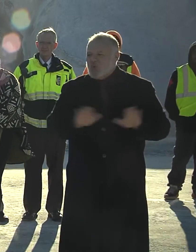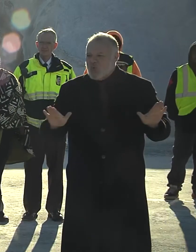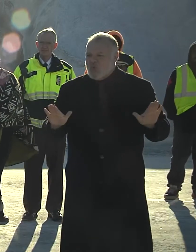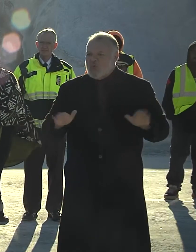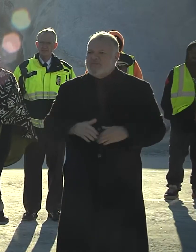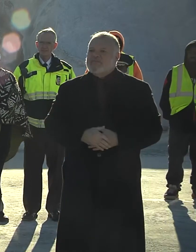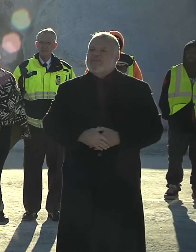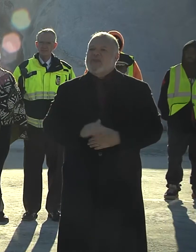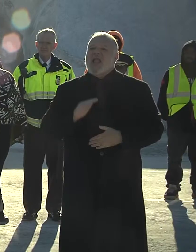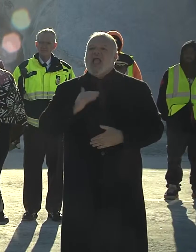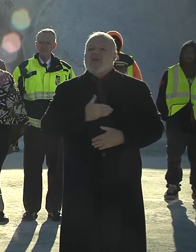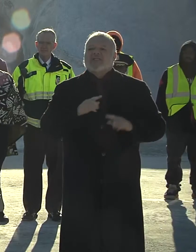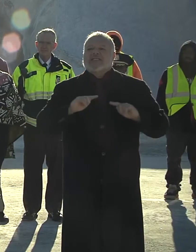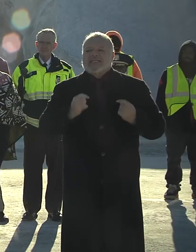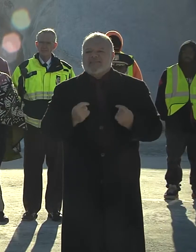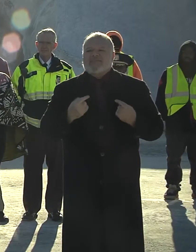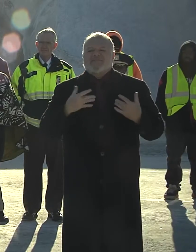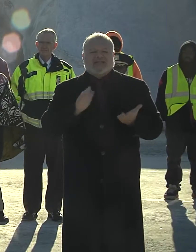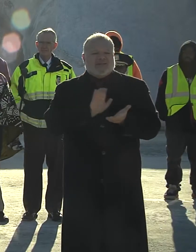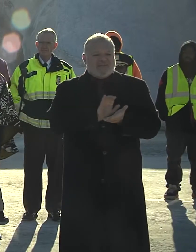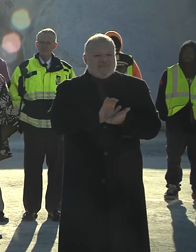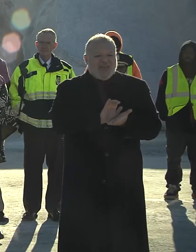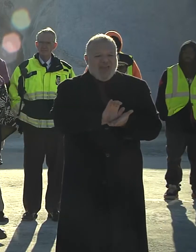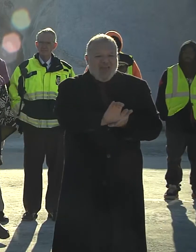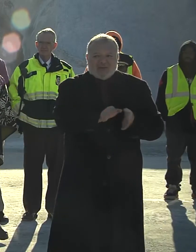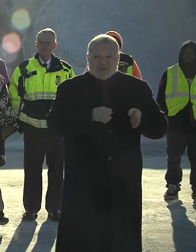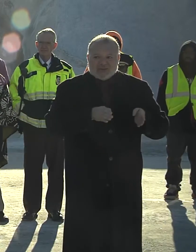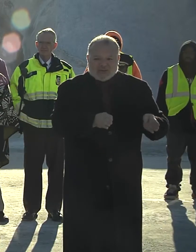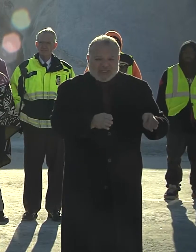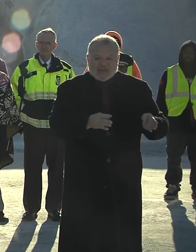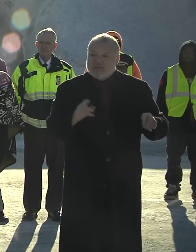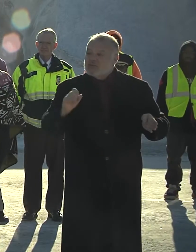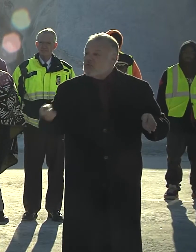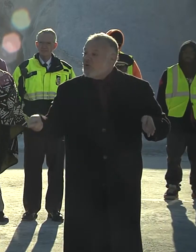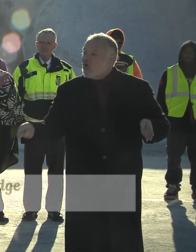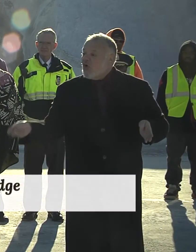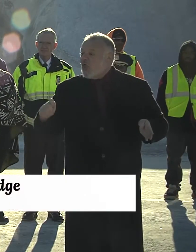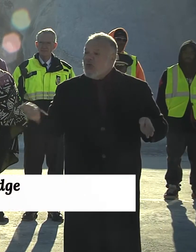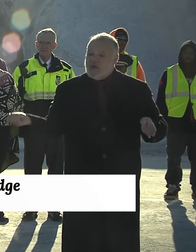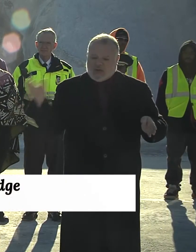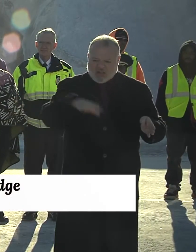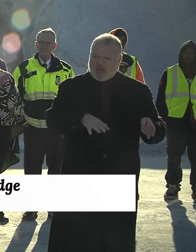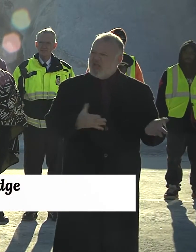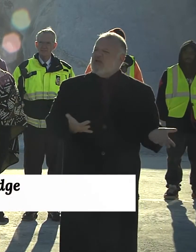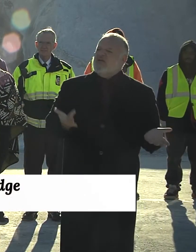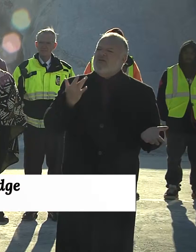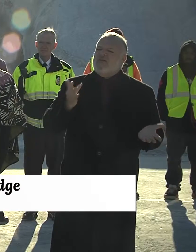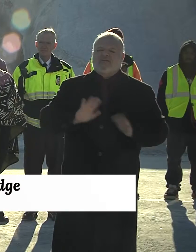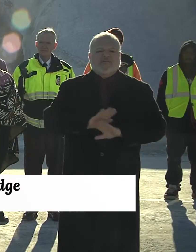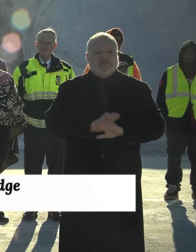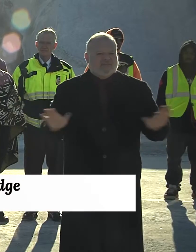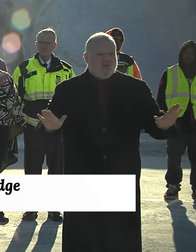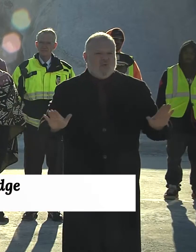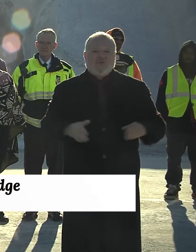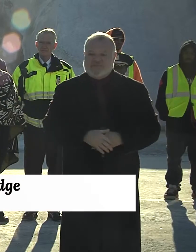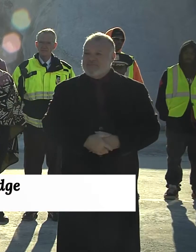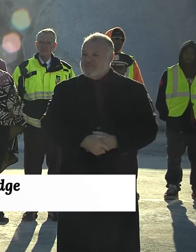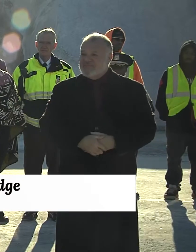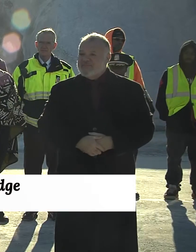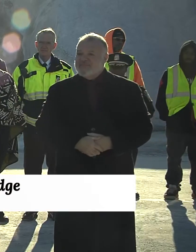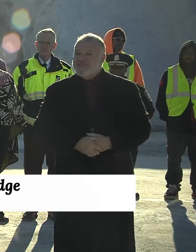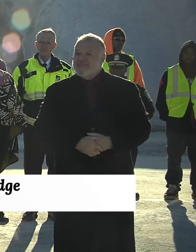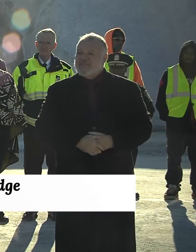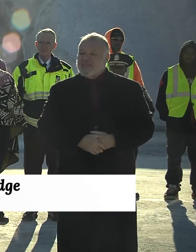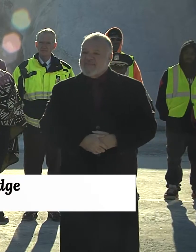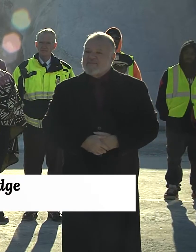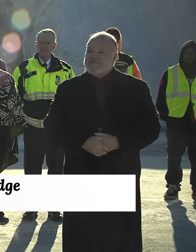working to keep the street clear. All curbside trash and recycling should be placed at a clear space on the curb so that